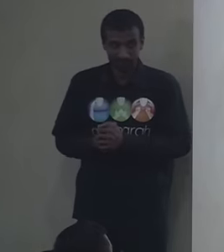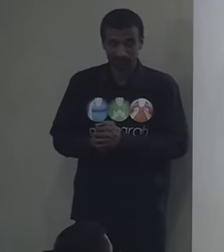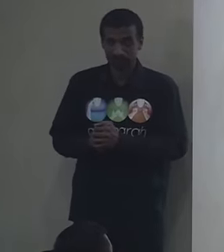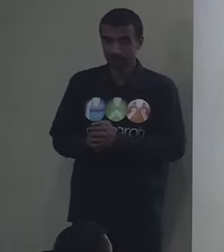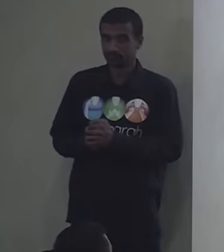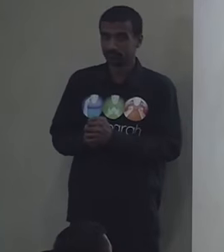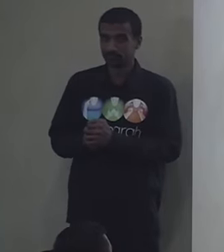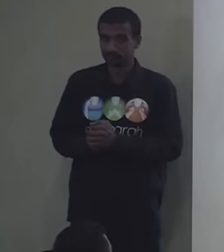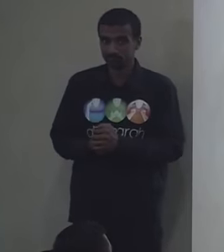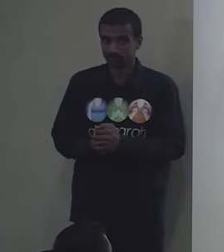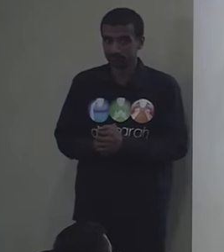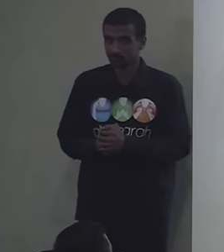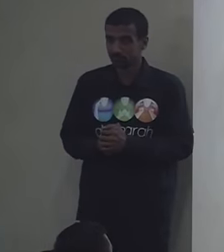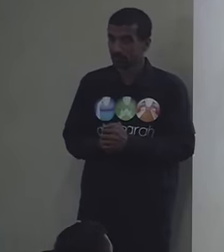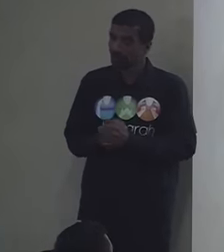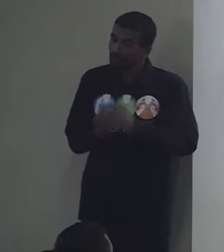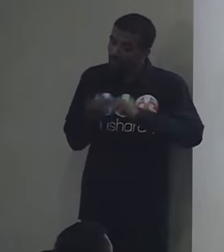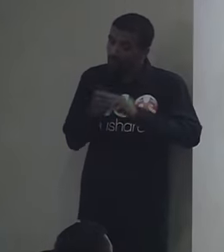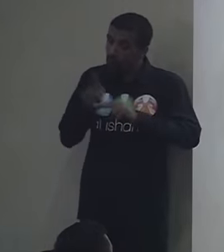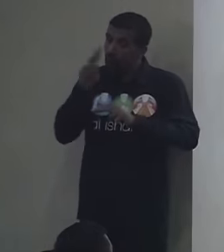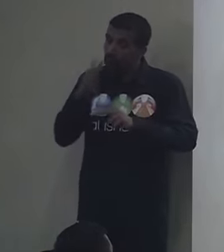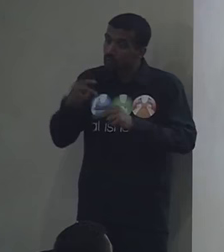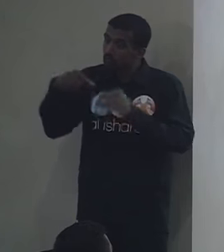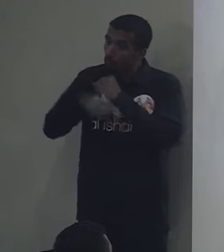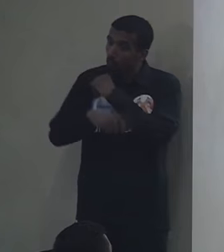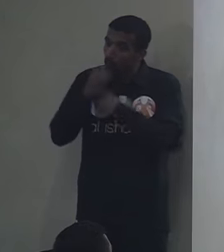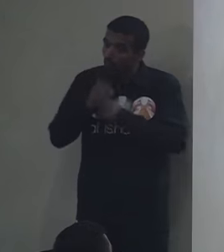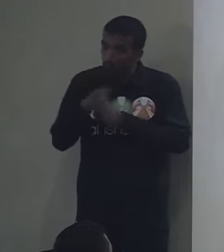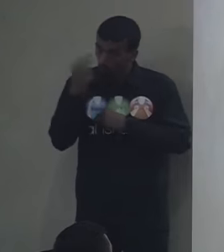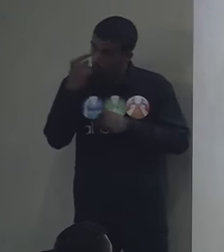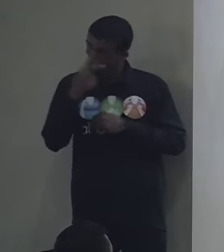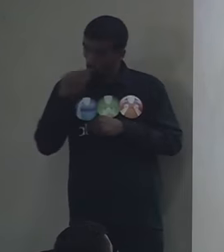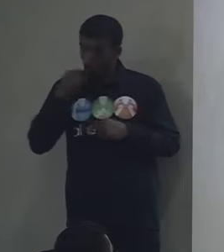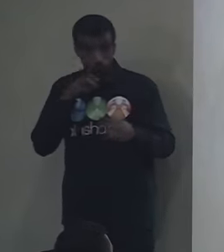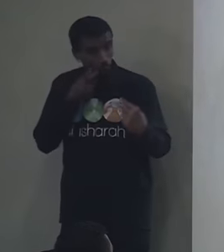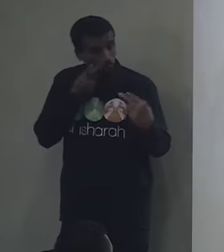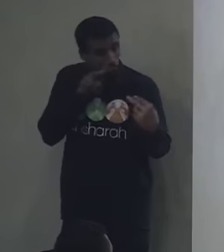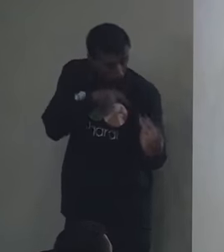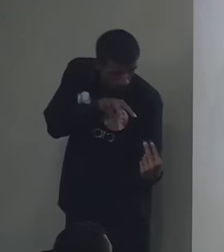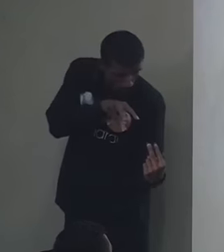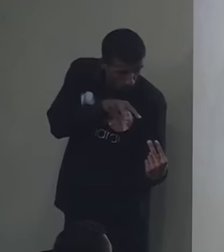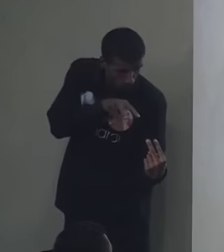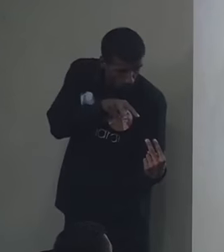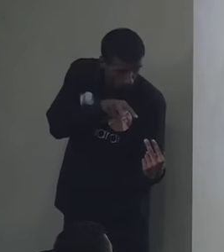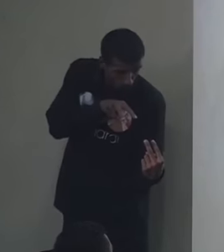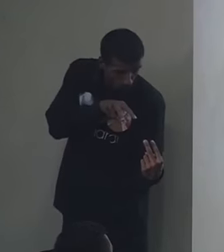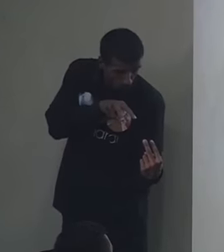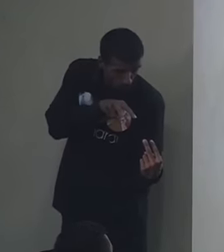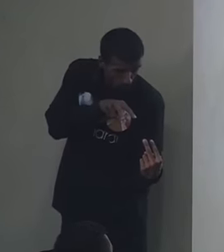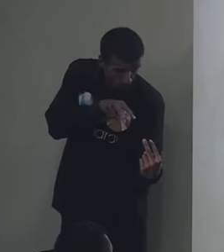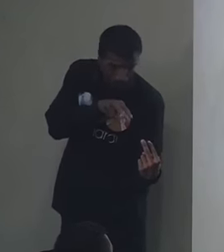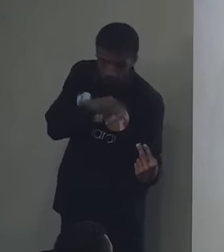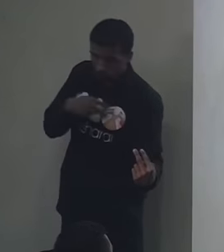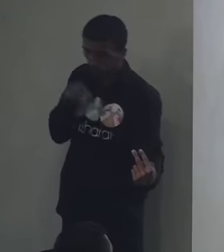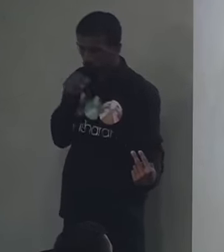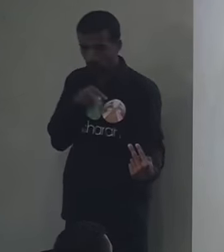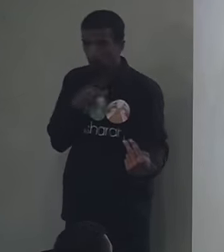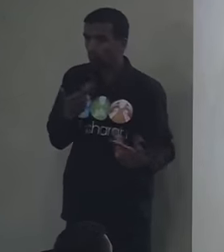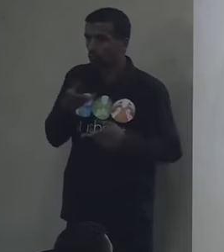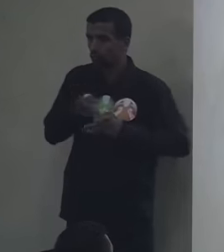And you just avoid eye contact every time you just eyes meet. Like, and you just every few seconds you go to check, is he still staring? Yep, he's still